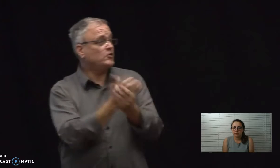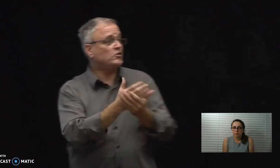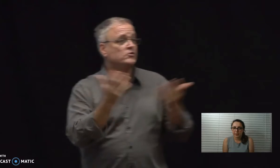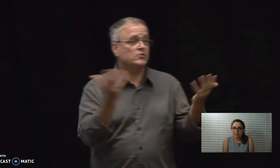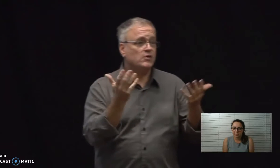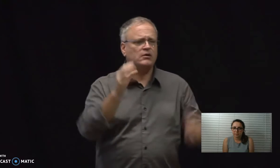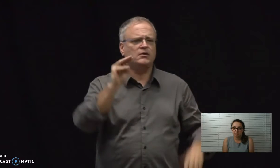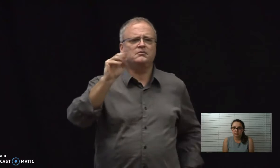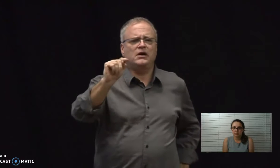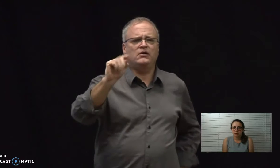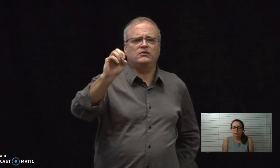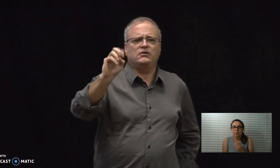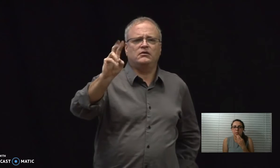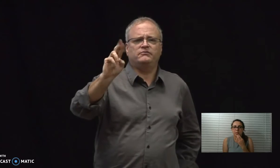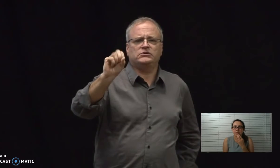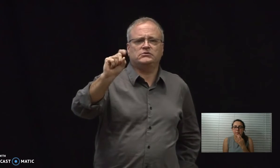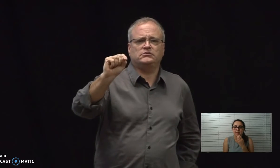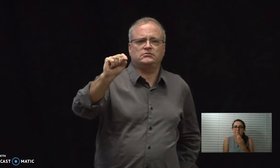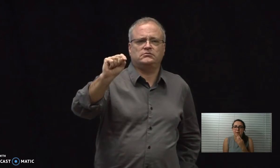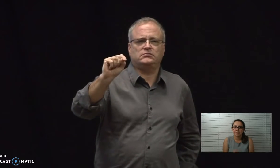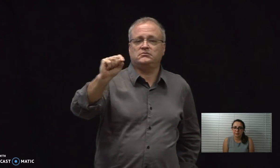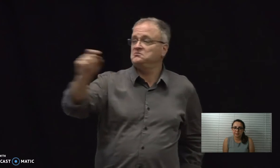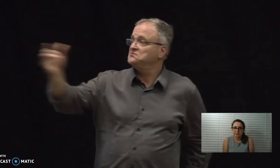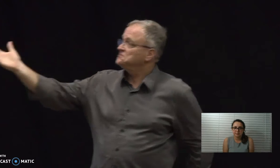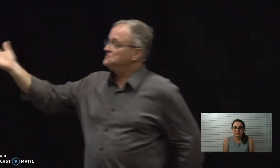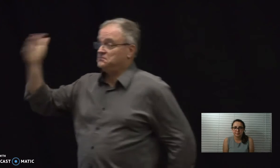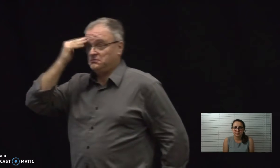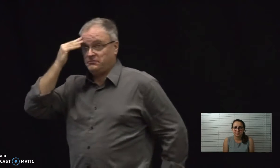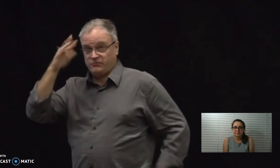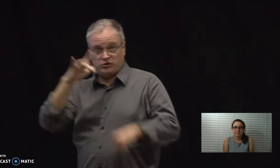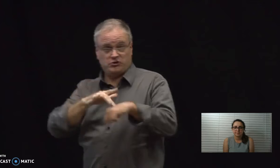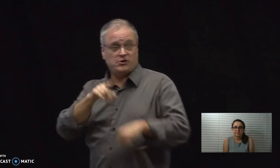Now, these two pictures, they're of Mount Everest.